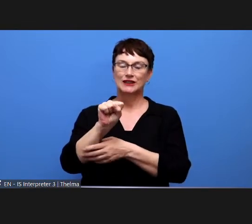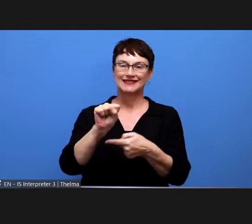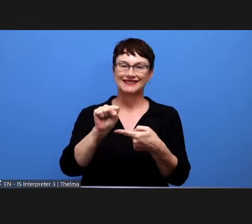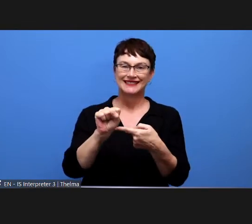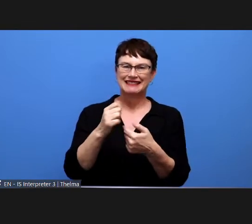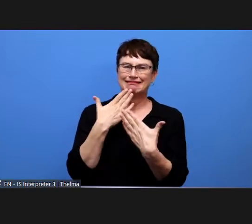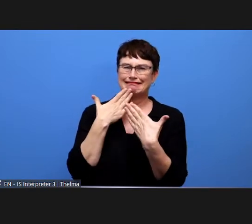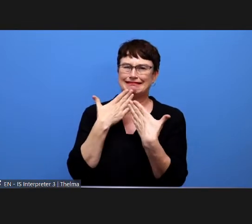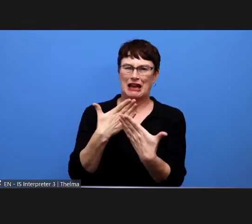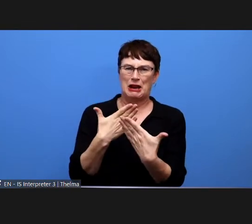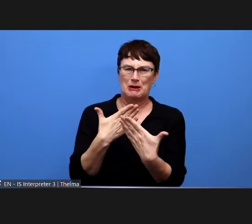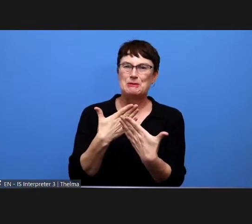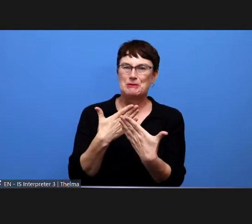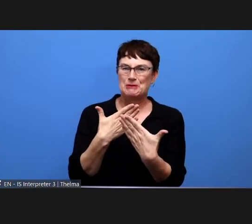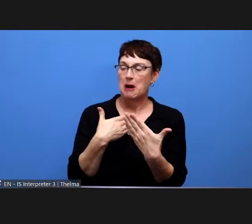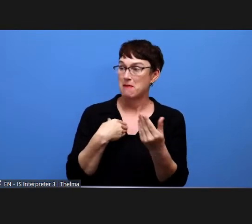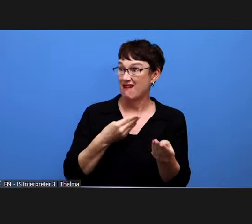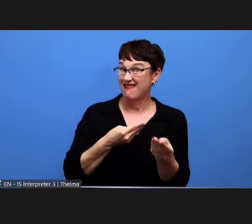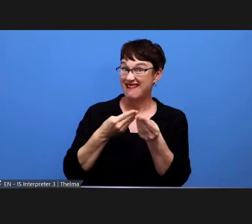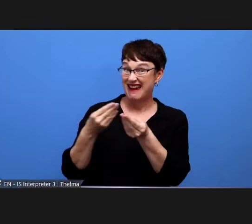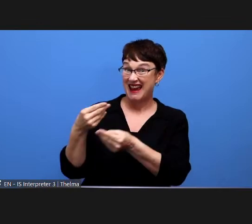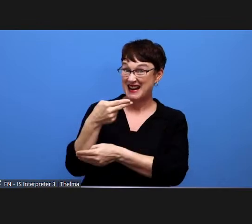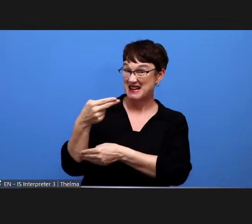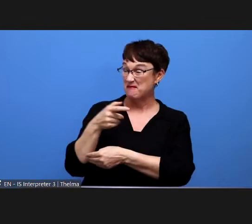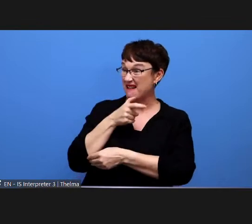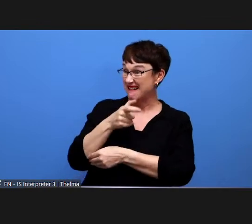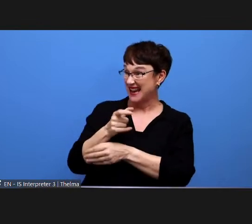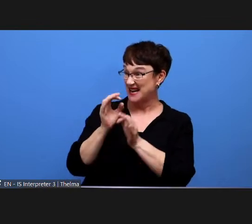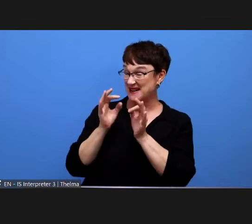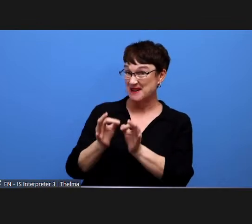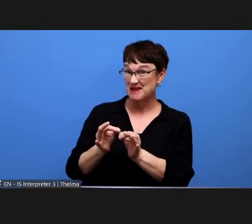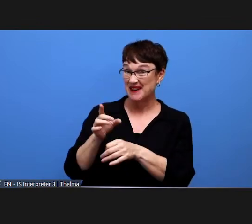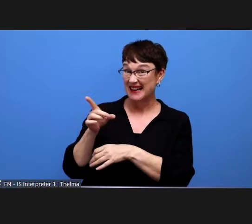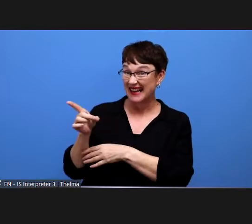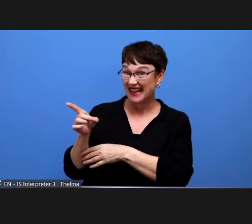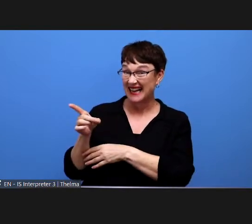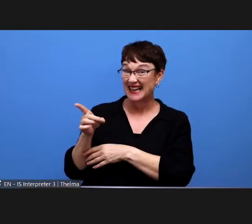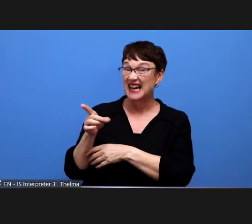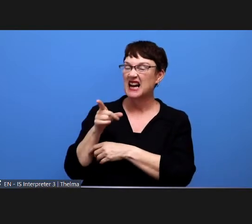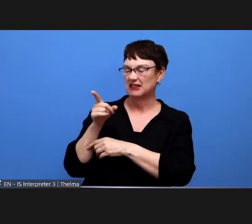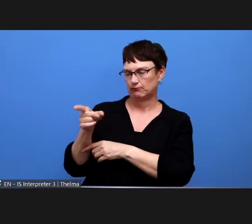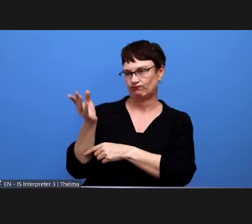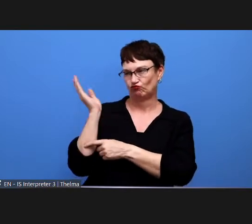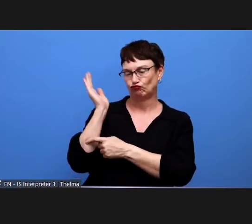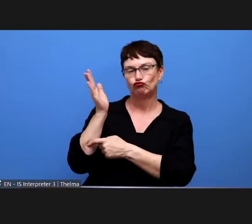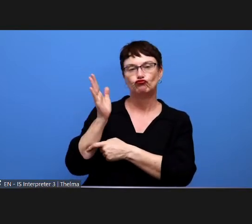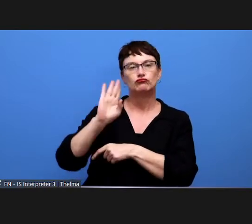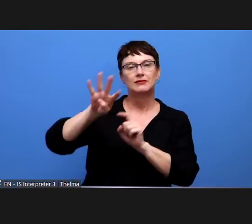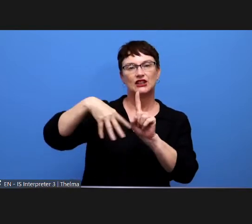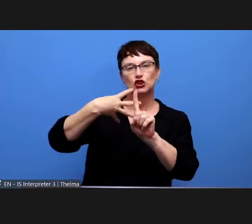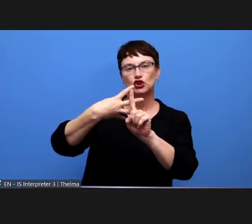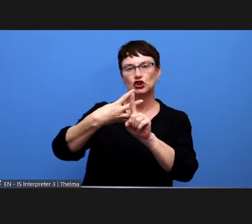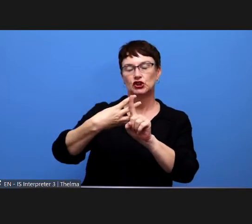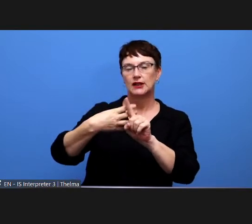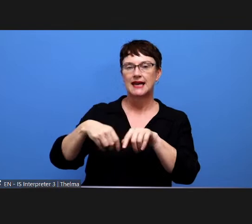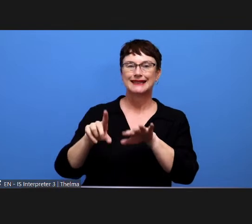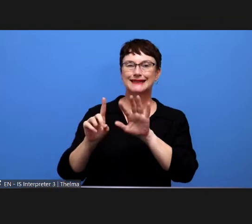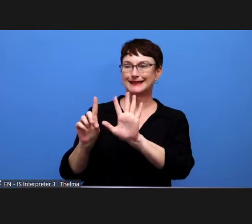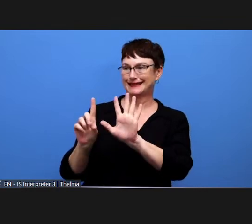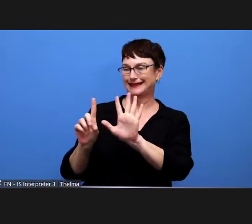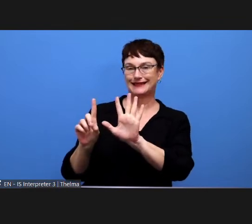6. Over to you. Thank you very much, Chair. May I please request to put up the slide